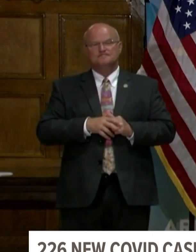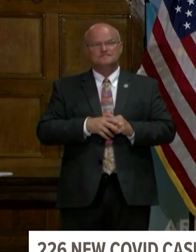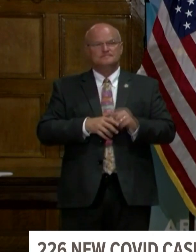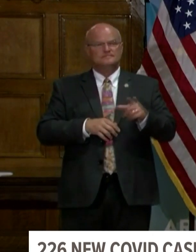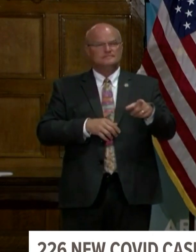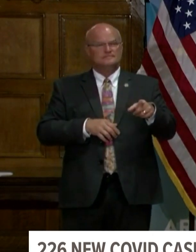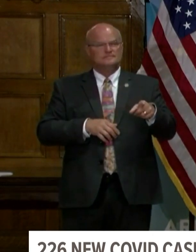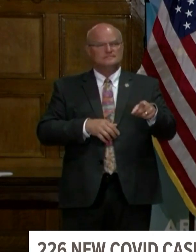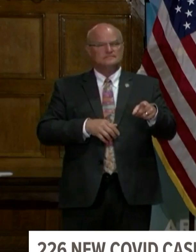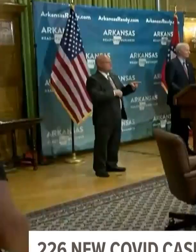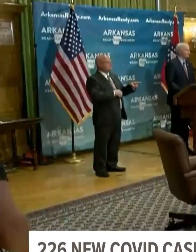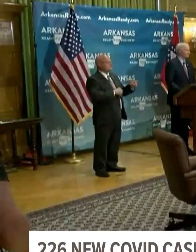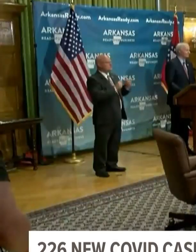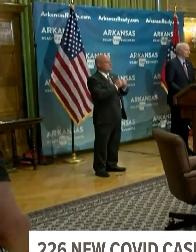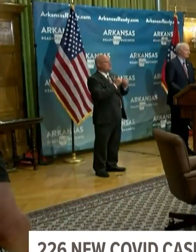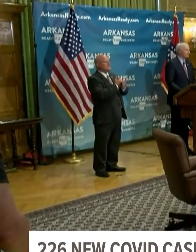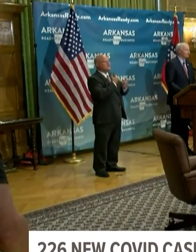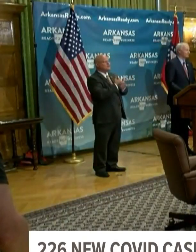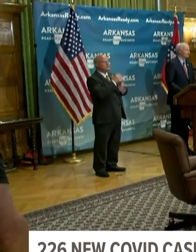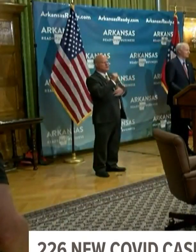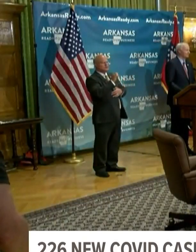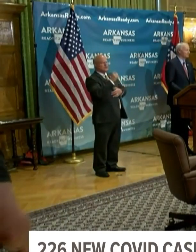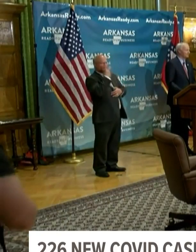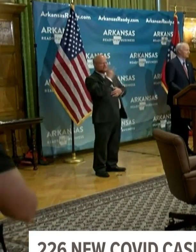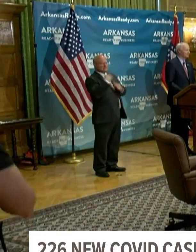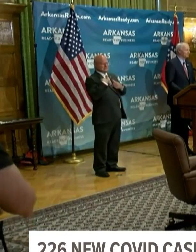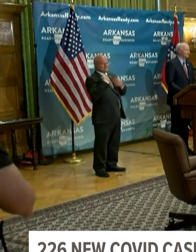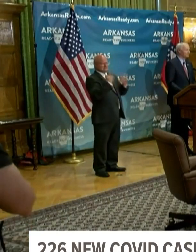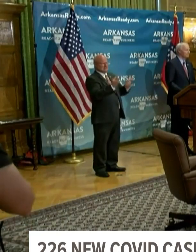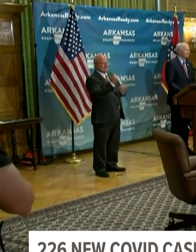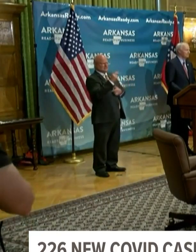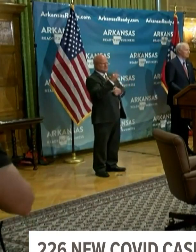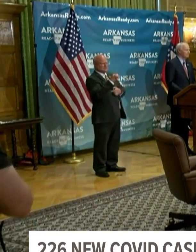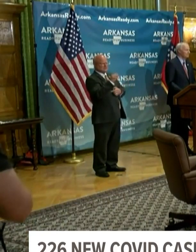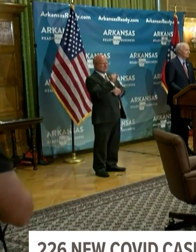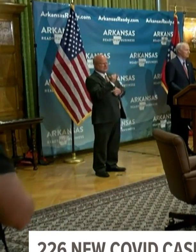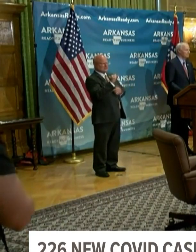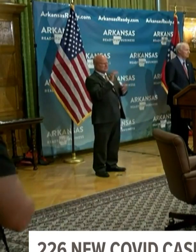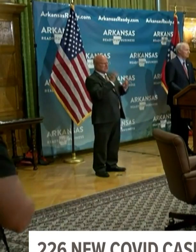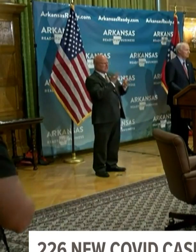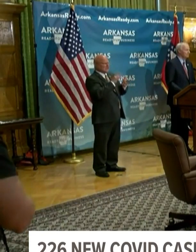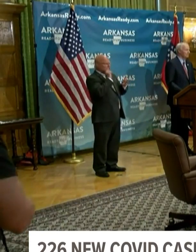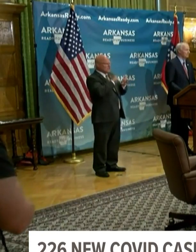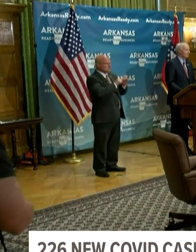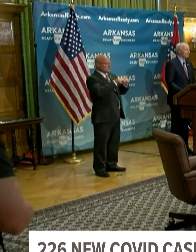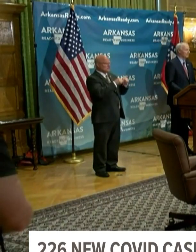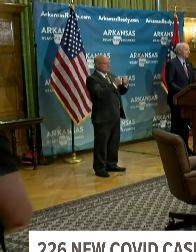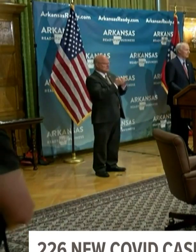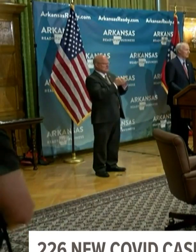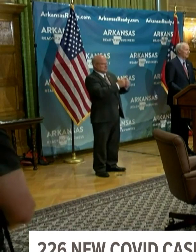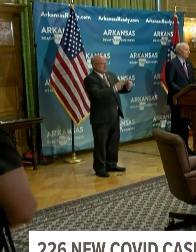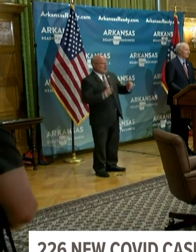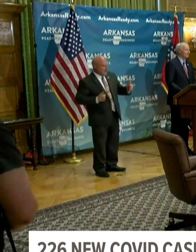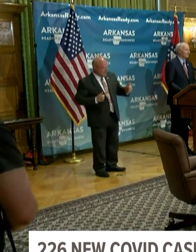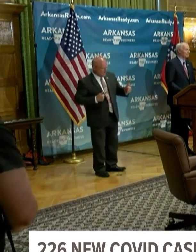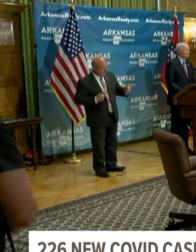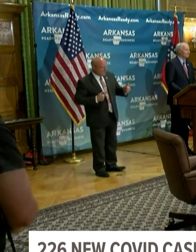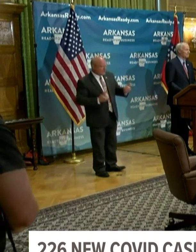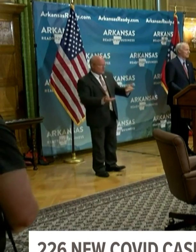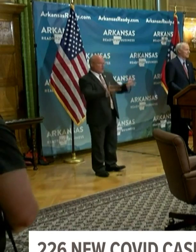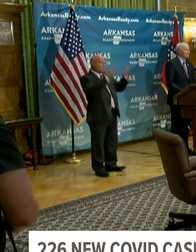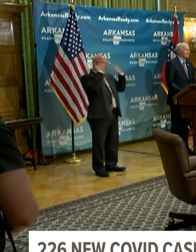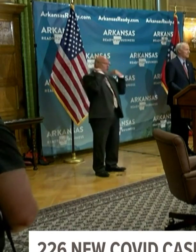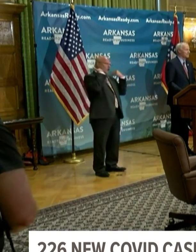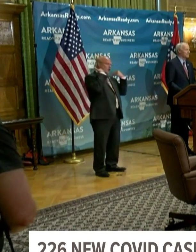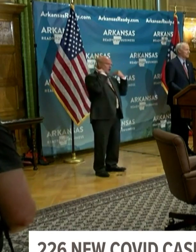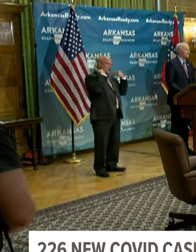Yes, ma'am. With these new cases that we've been seeing over the past several days, is our contact tracing team behind? Are they overwhelmed?